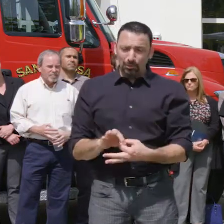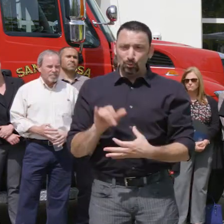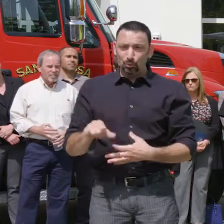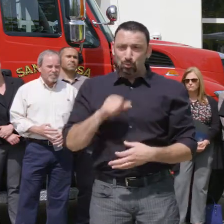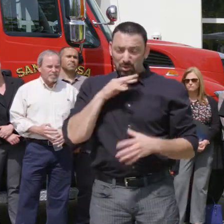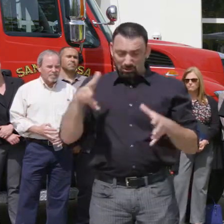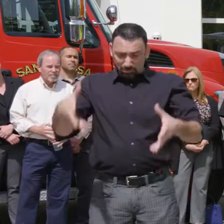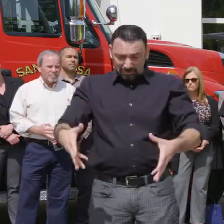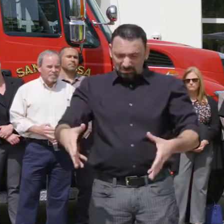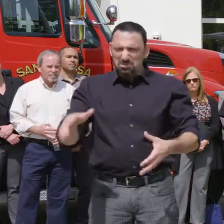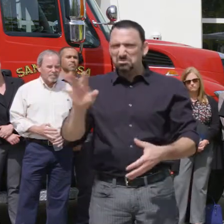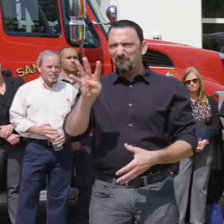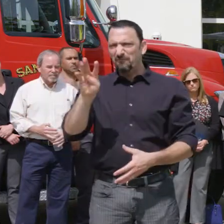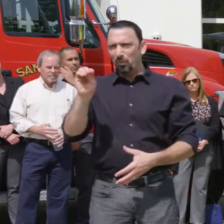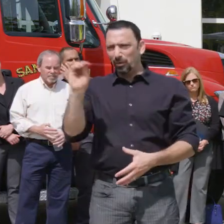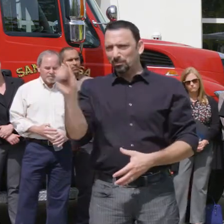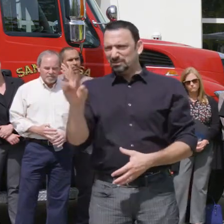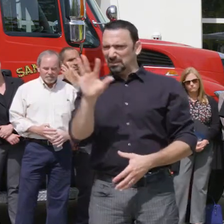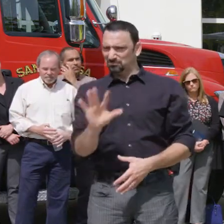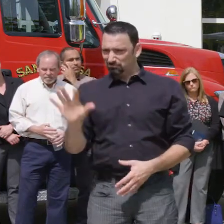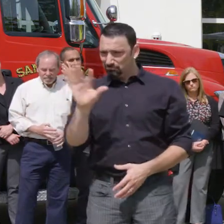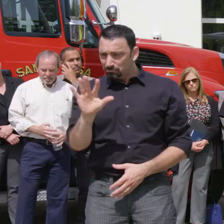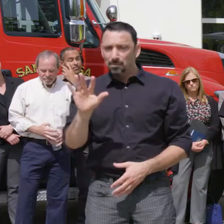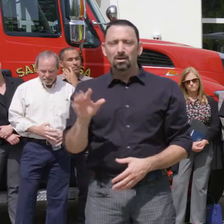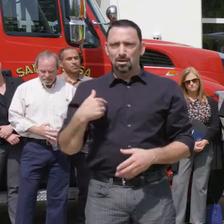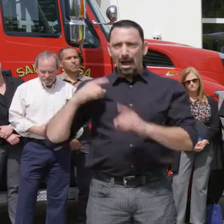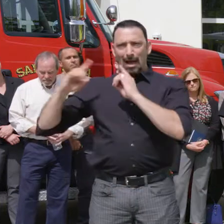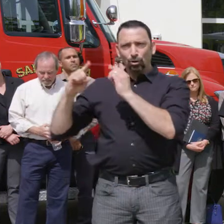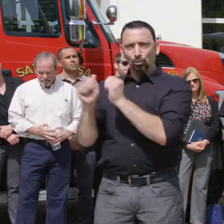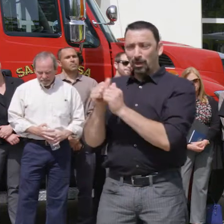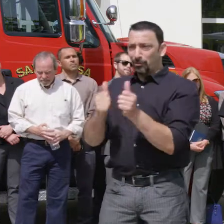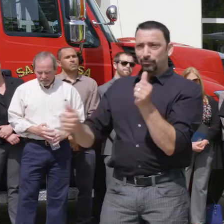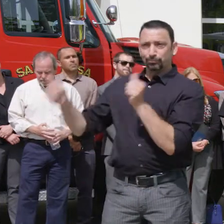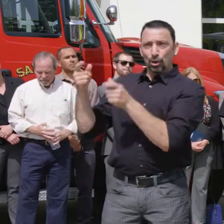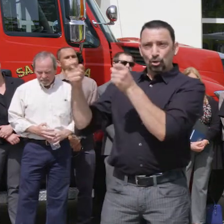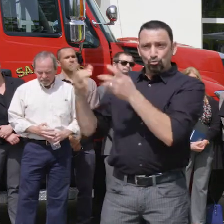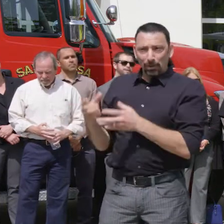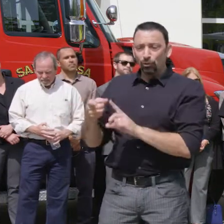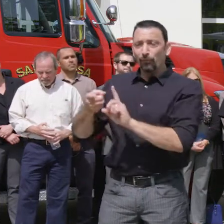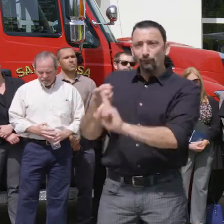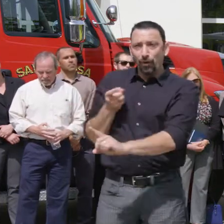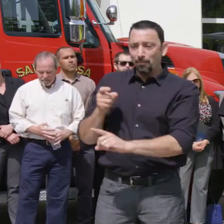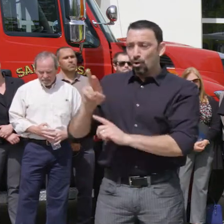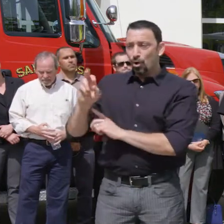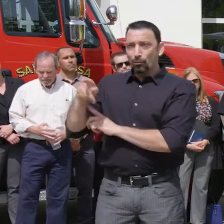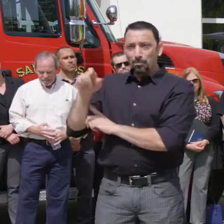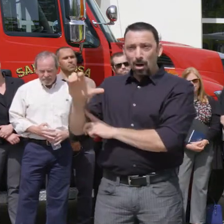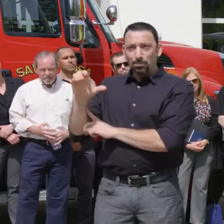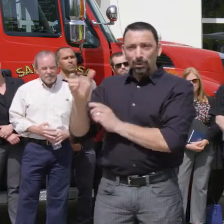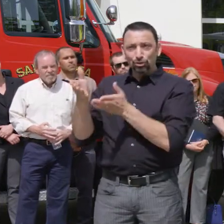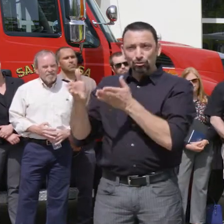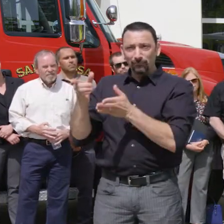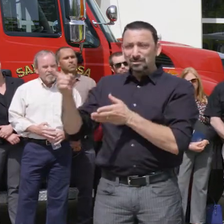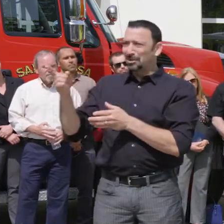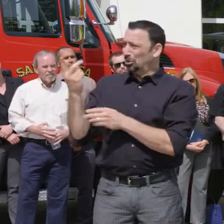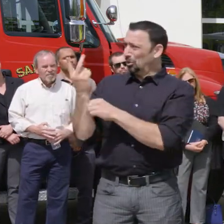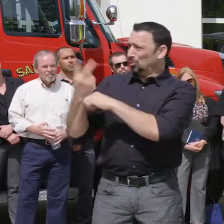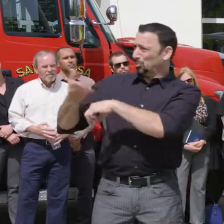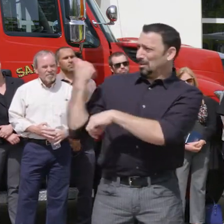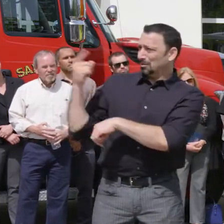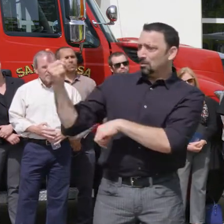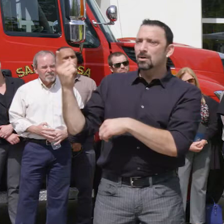40%. We still have, I talked to the director of the landfill from Republic Services two nights ago, and he said that we